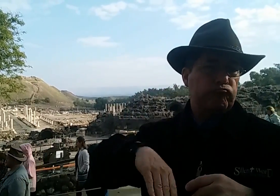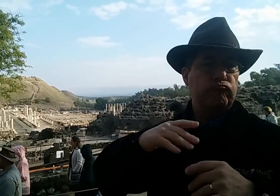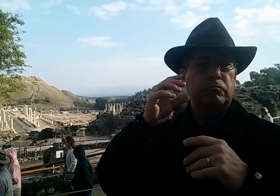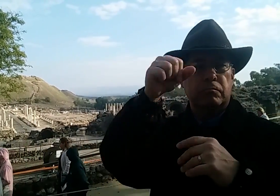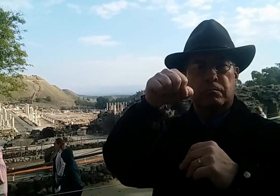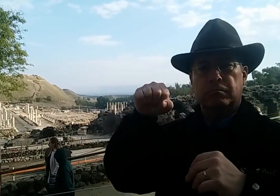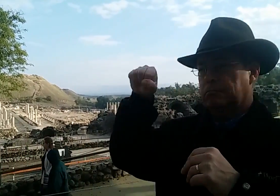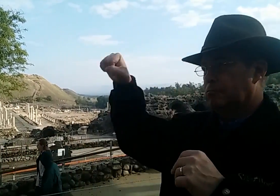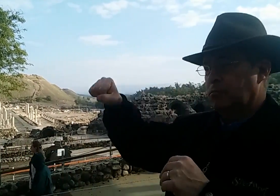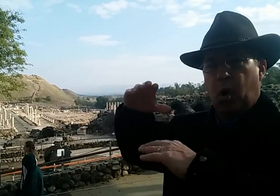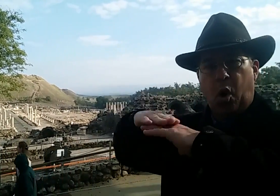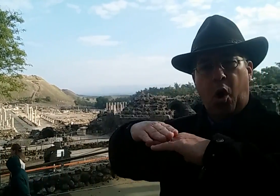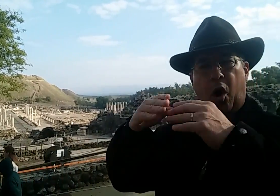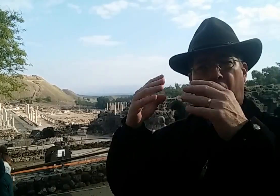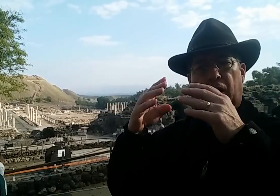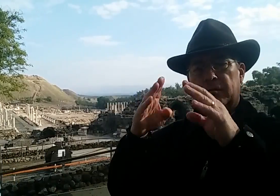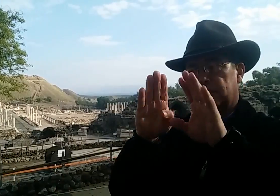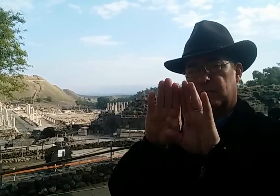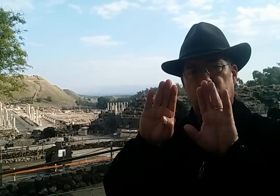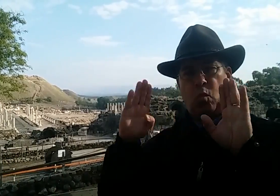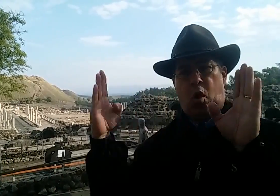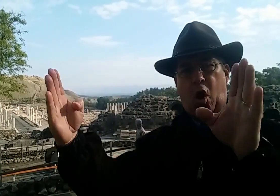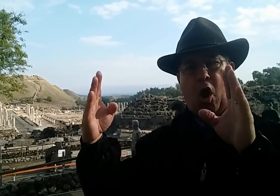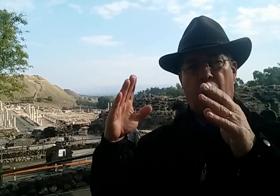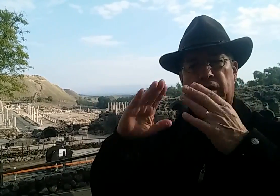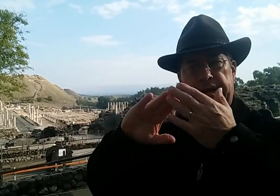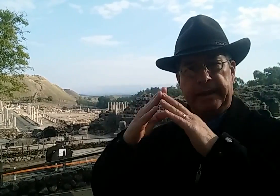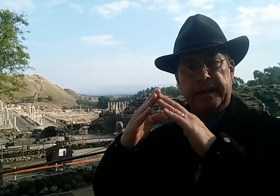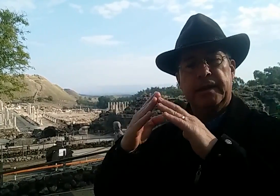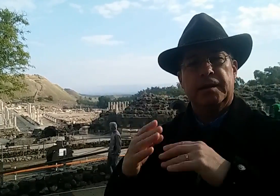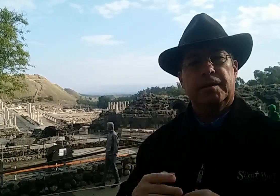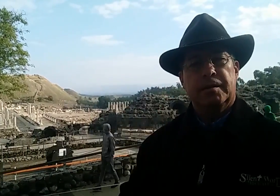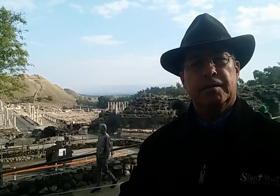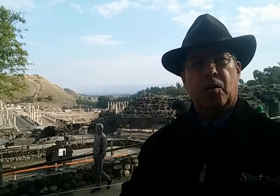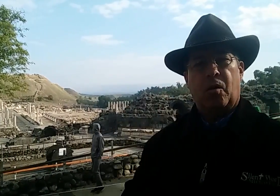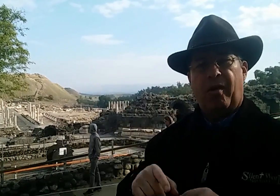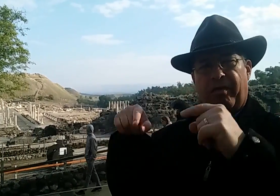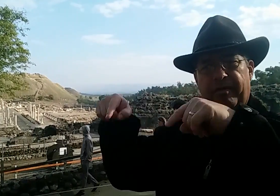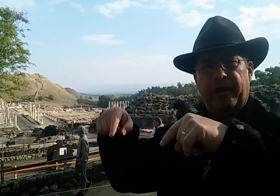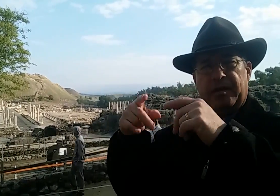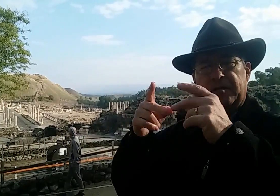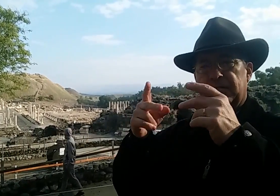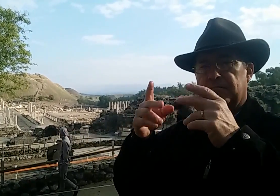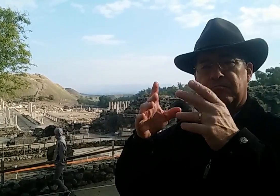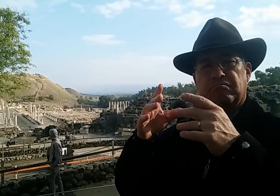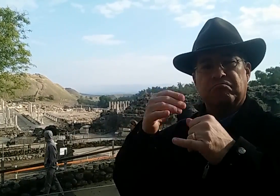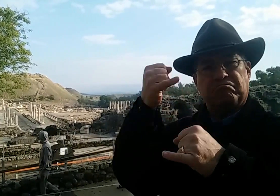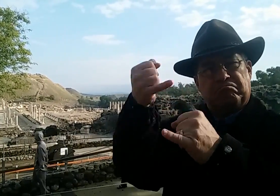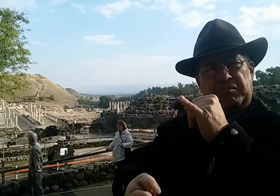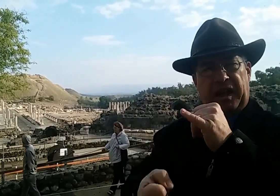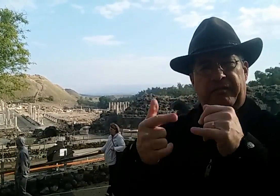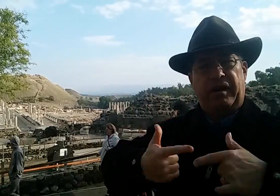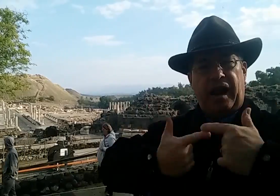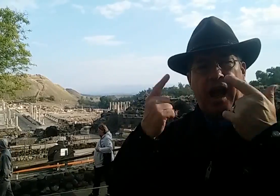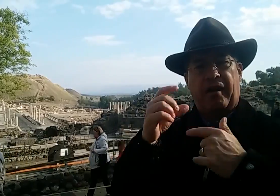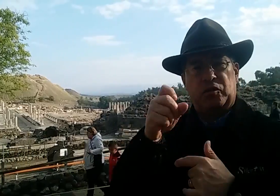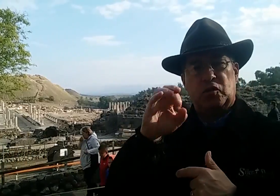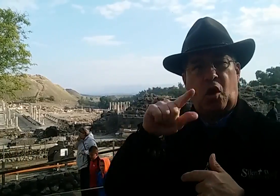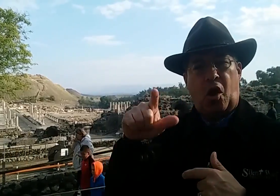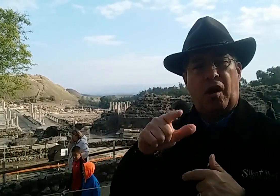his head would have been severed, placed on the walls of this city. You'll see how large this city is.